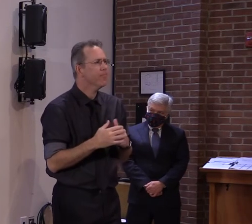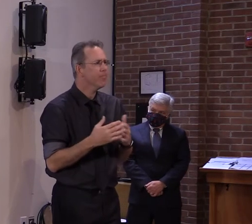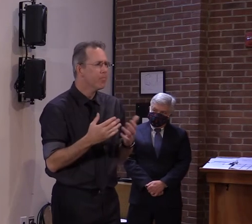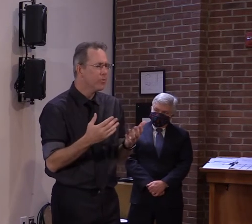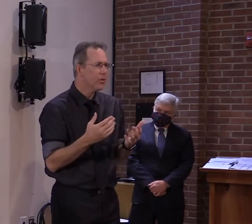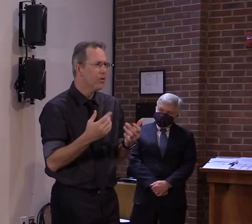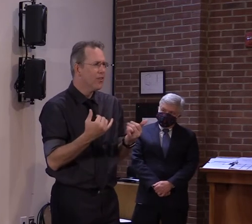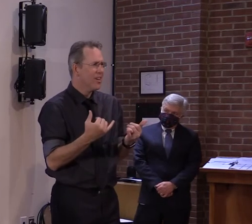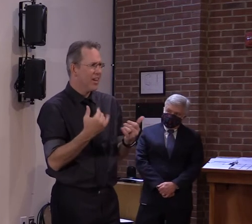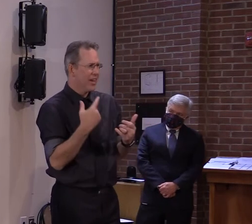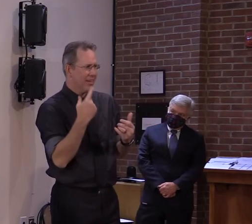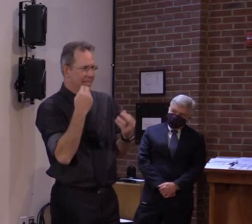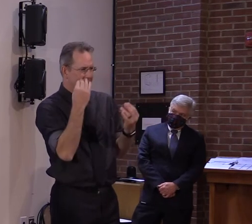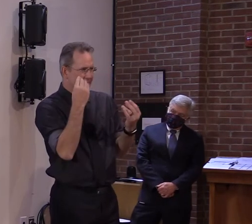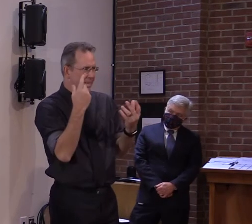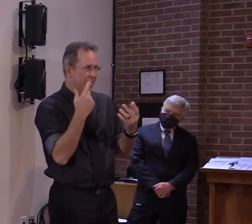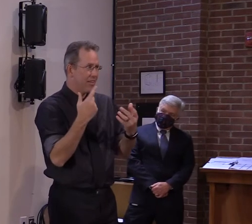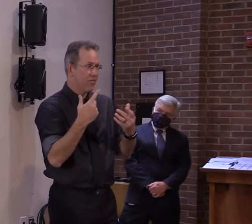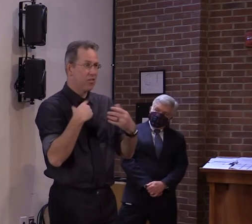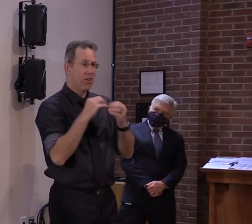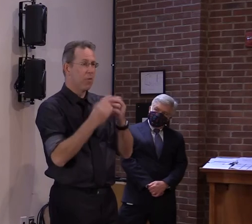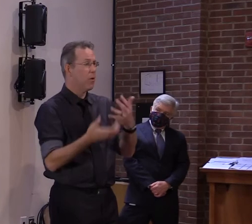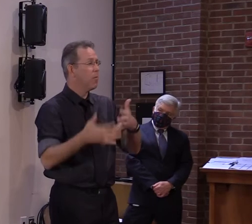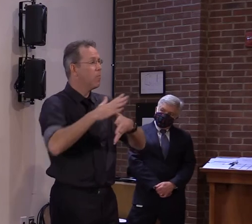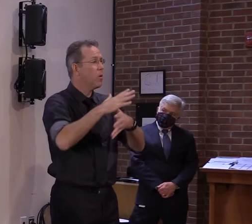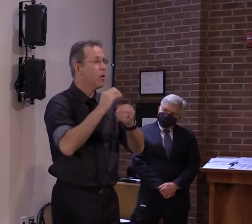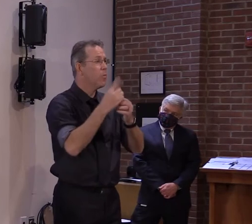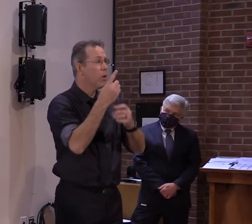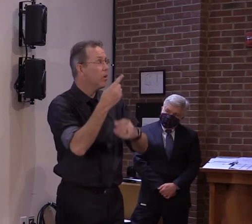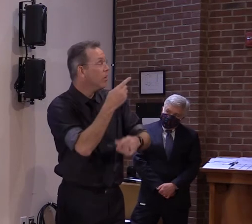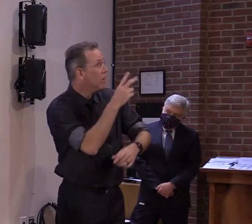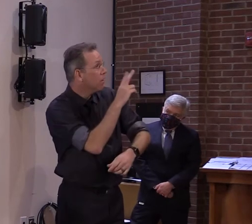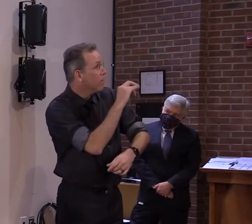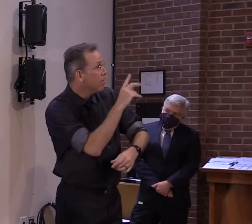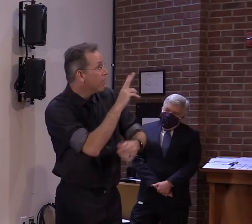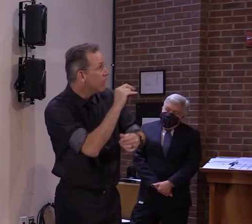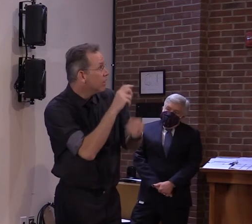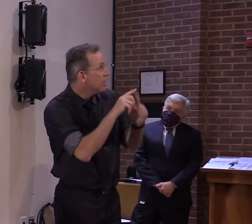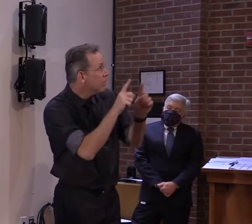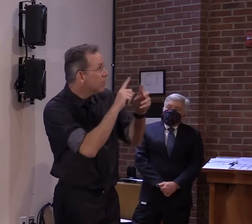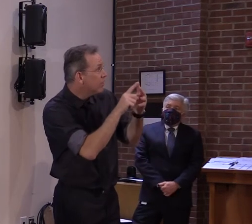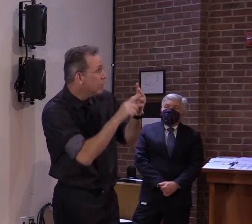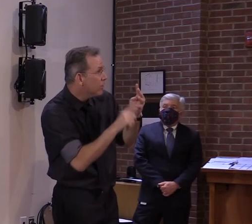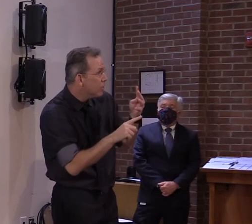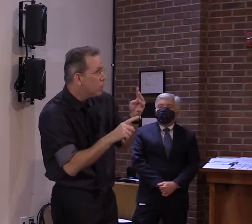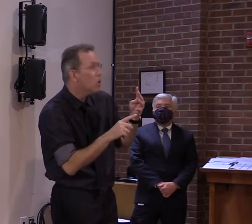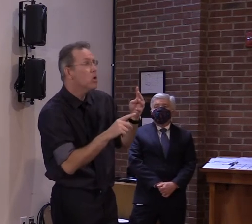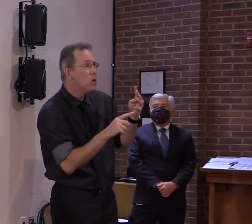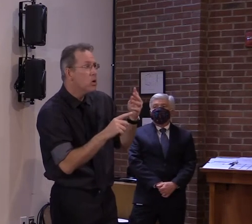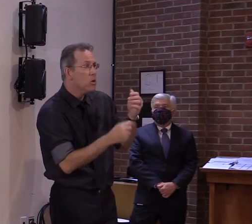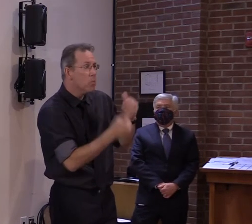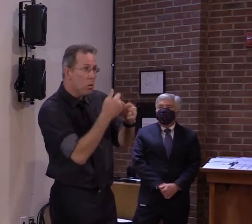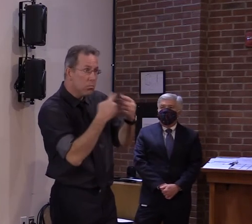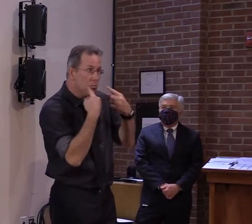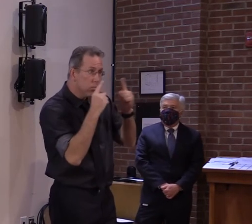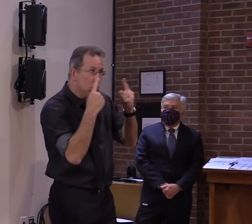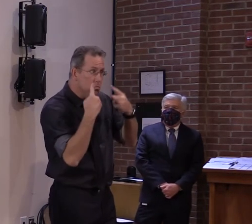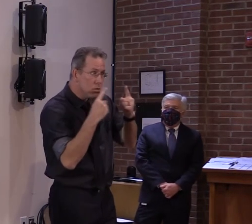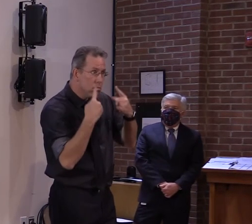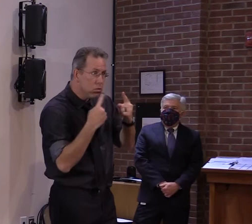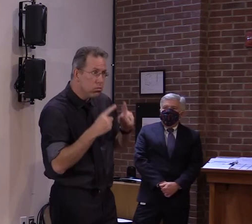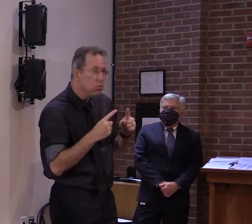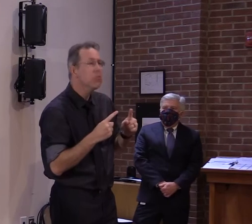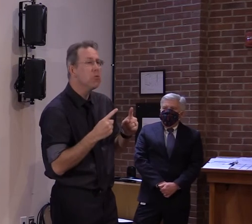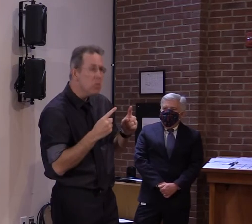vaccine candidates that are being tested, are some of the ones that are being successful characterized by being based on a